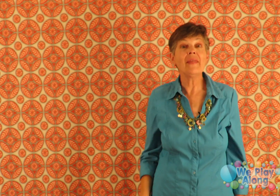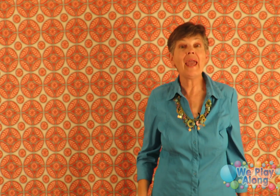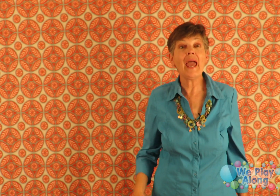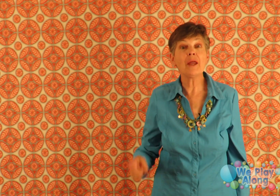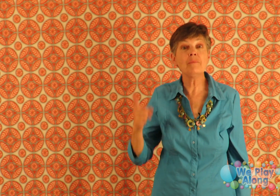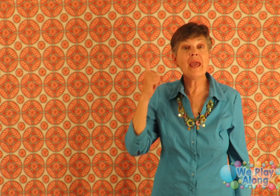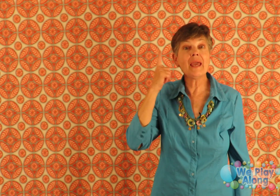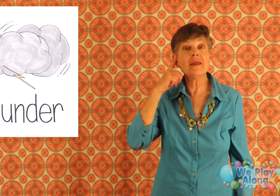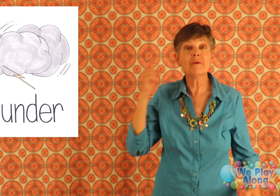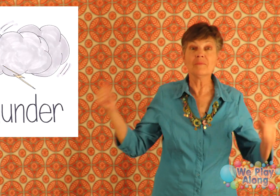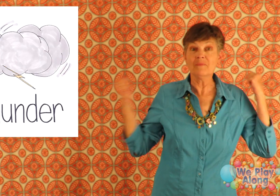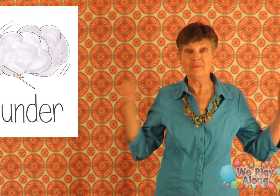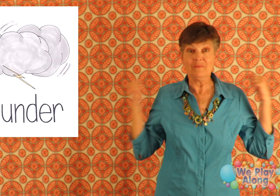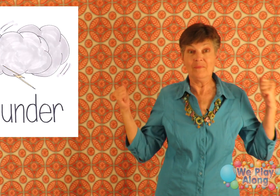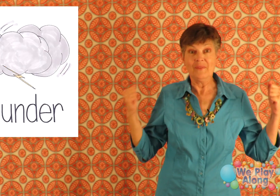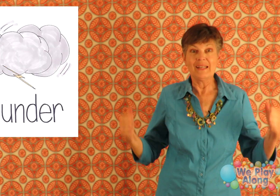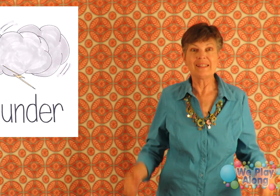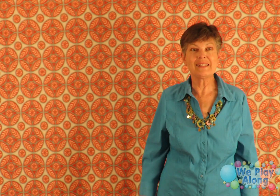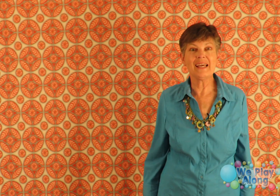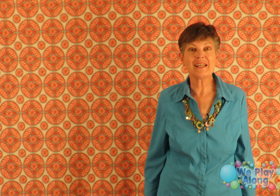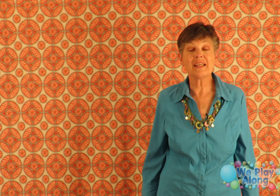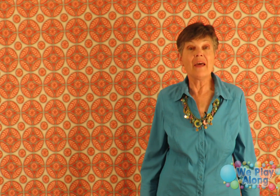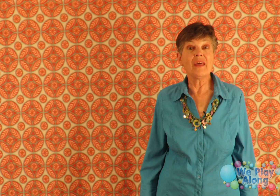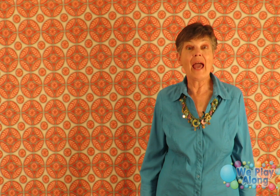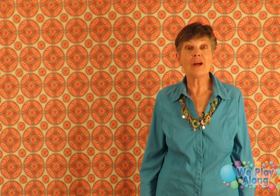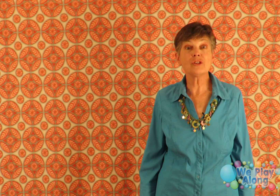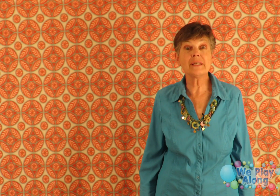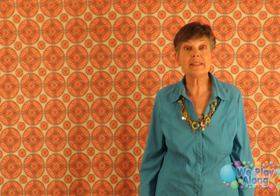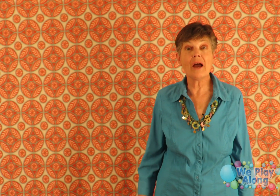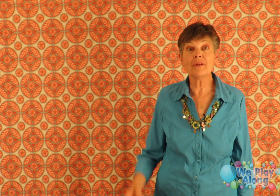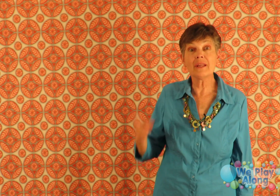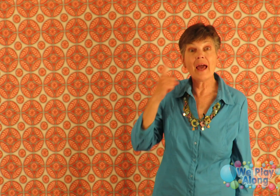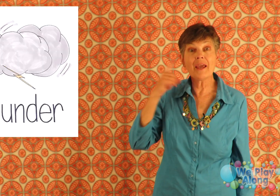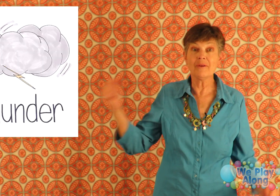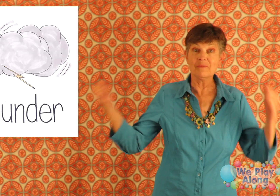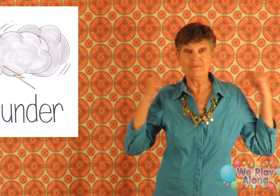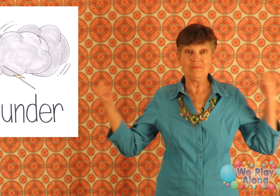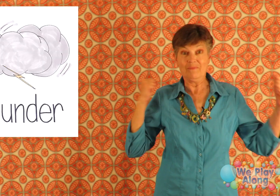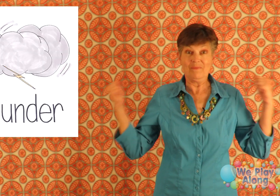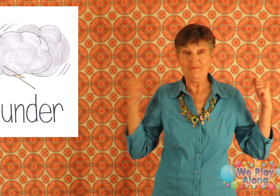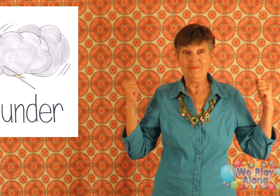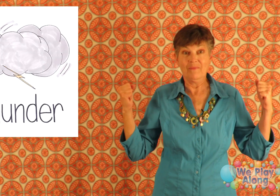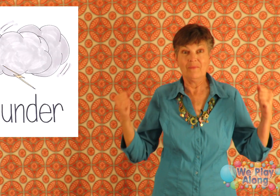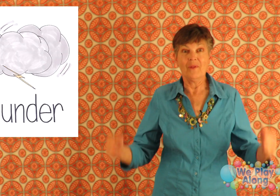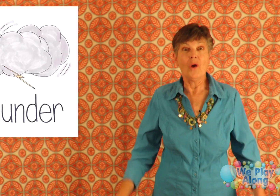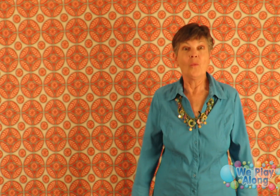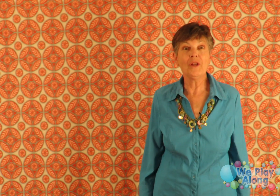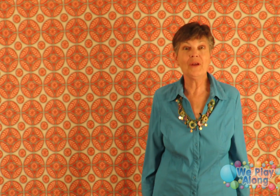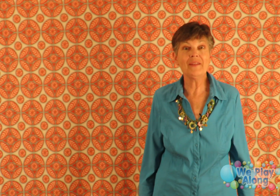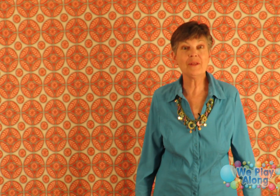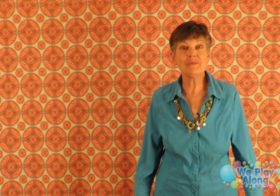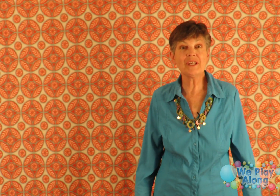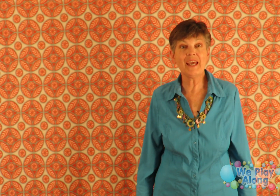they had made sticks that actually sounded like when you hit them